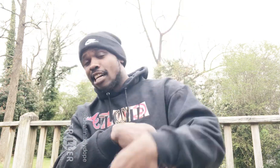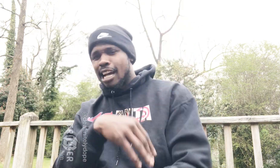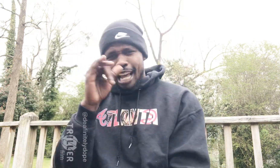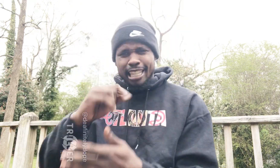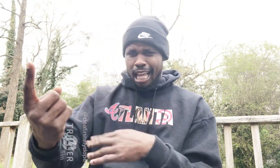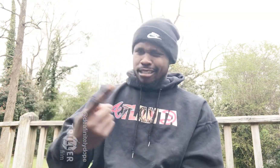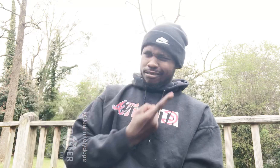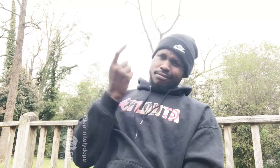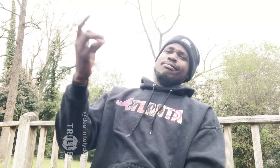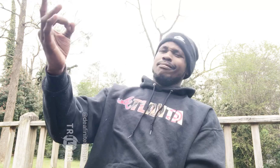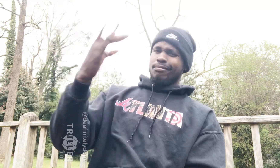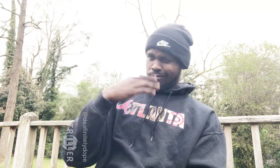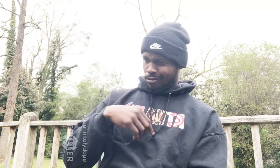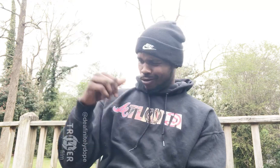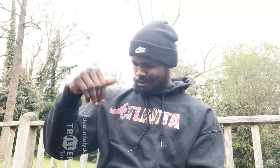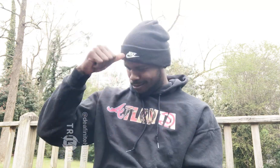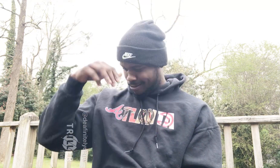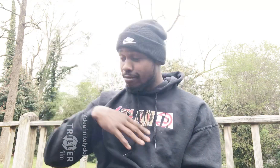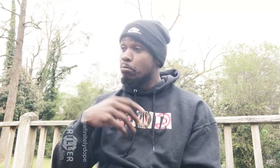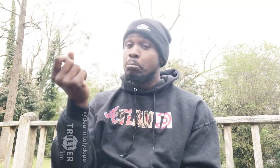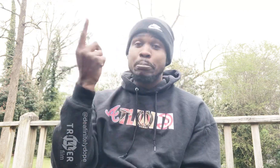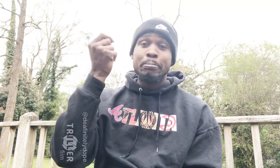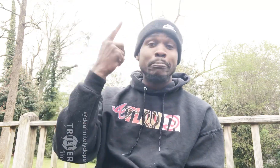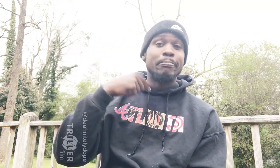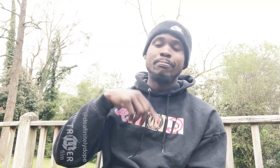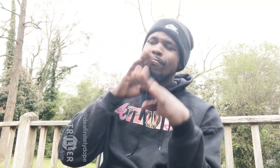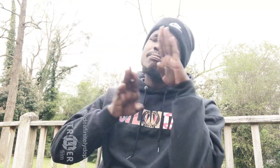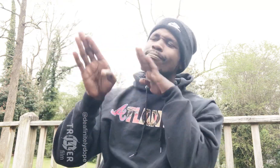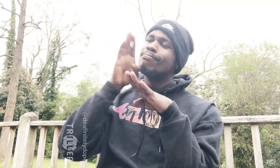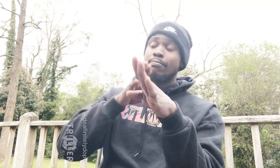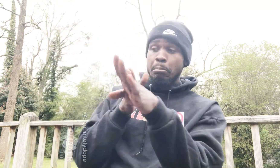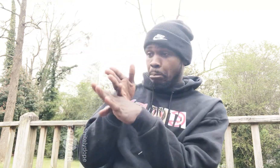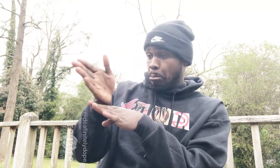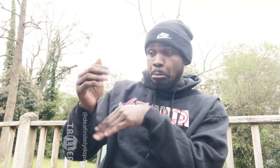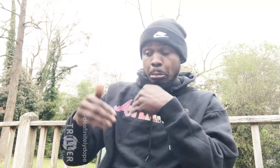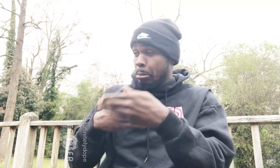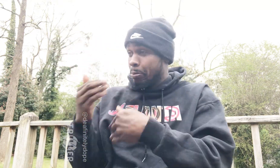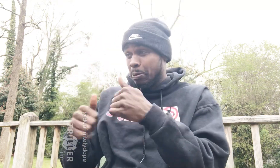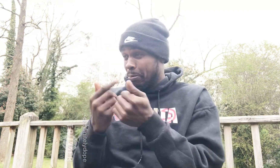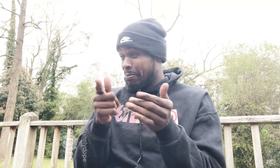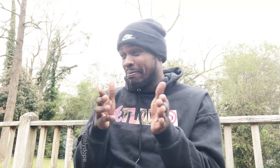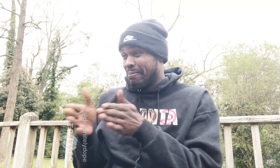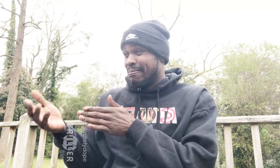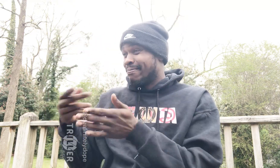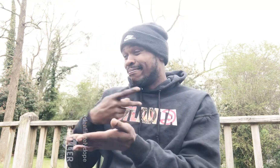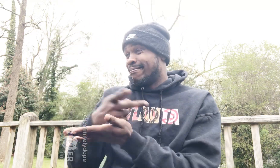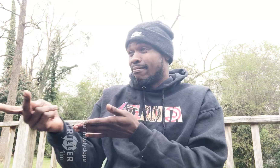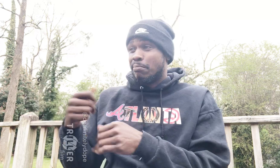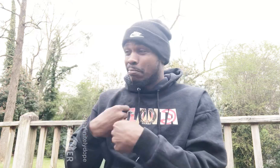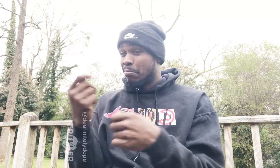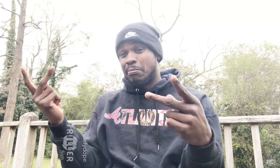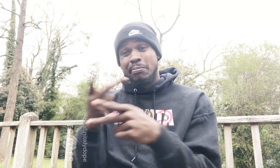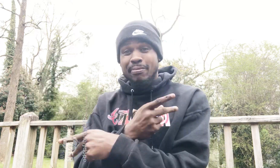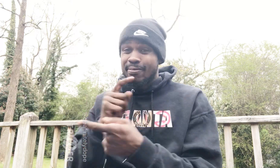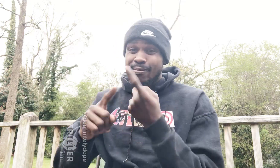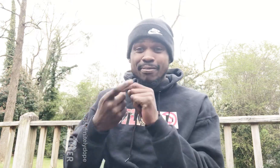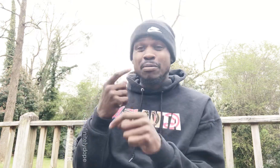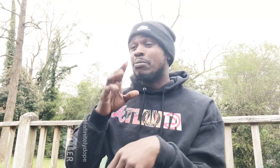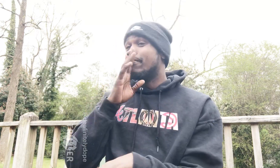Is that a shot that you threw, little man? I understand you frustrated, career ain't going how you planned. Make it worse your friends now when they talk